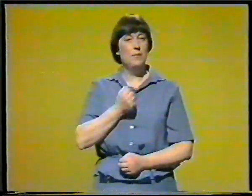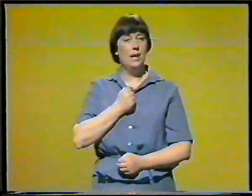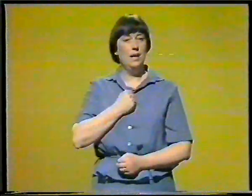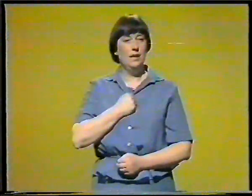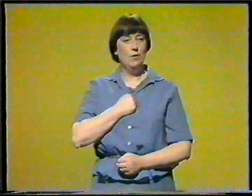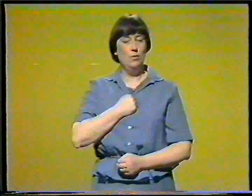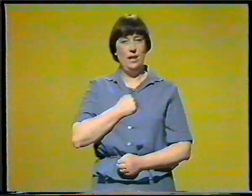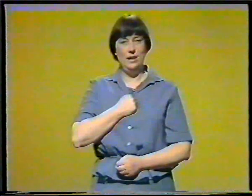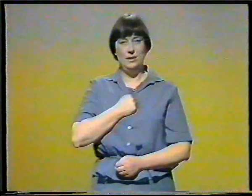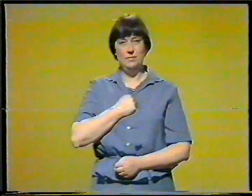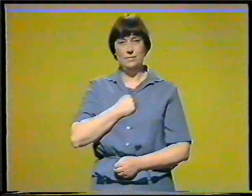My or mine.